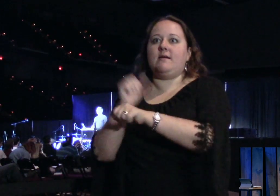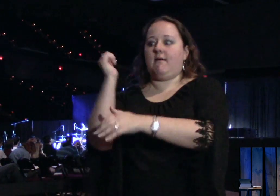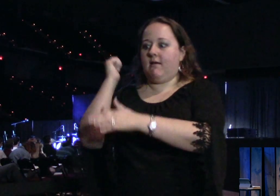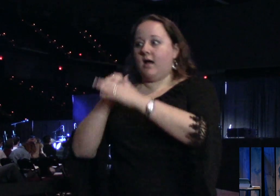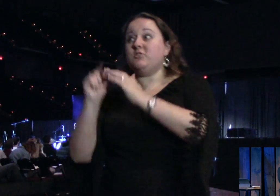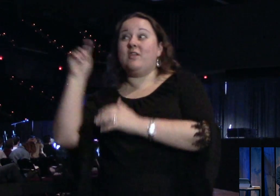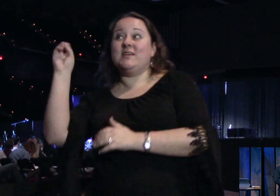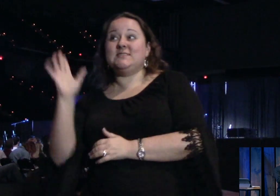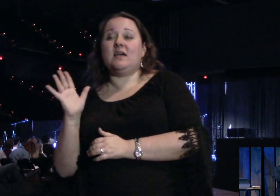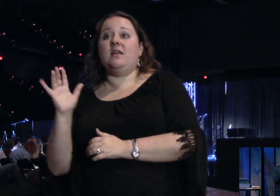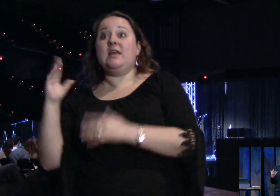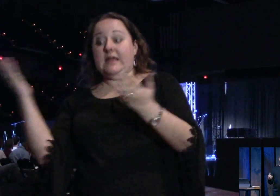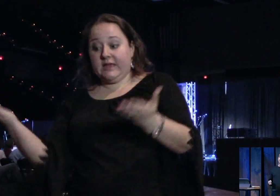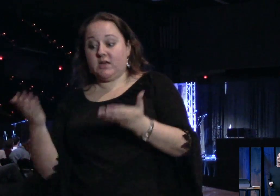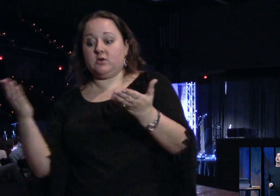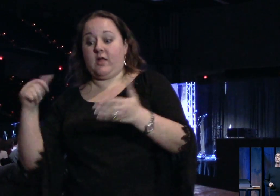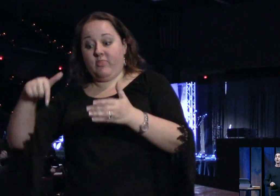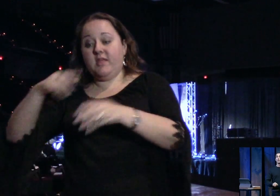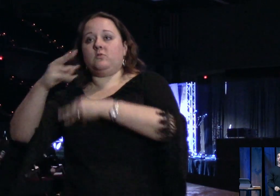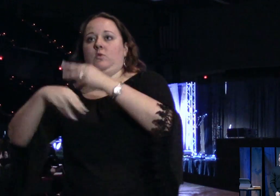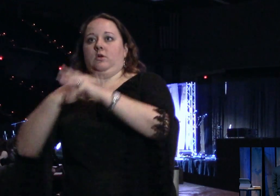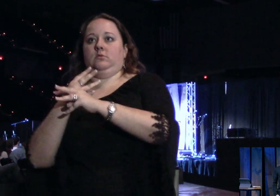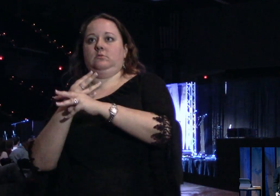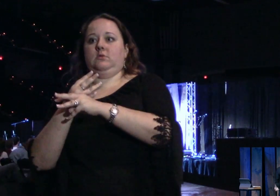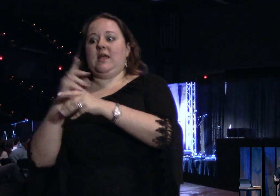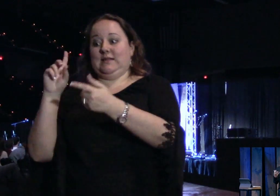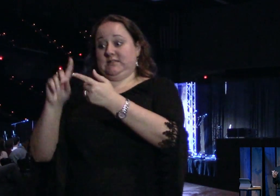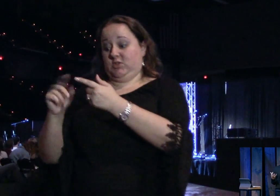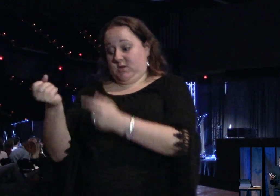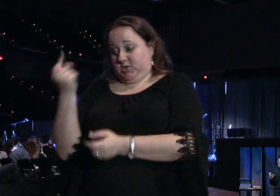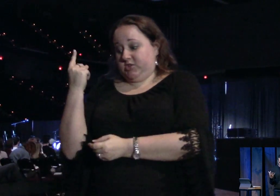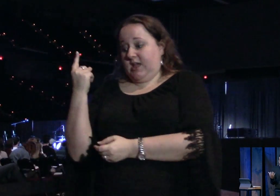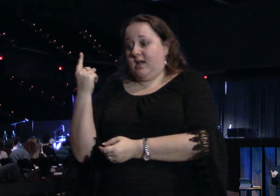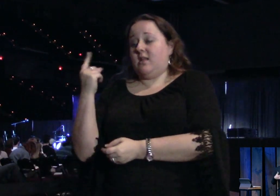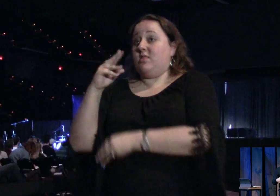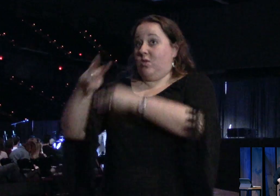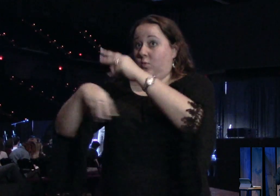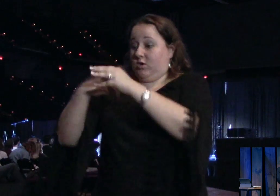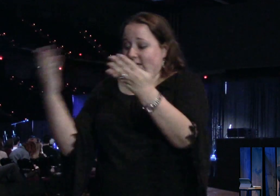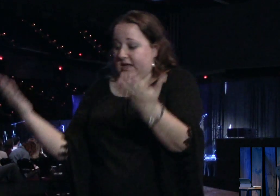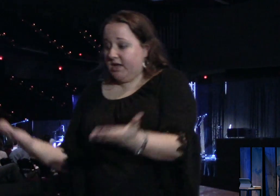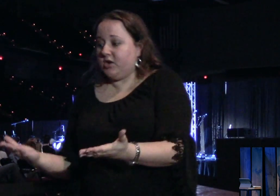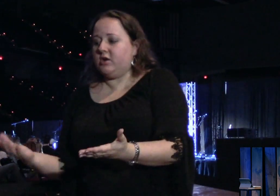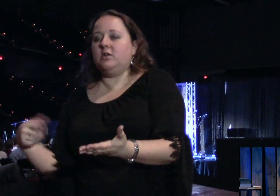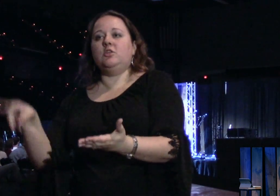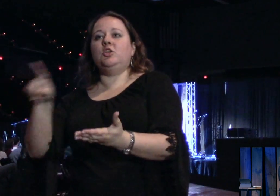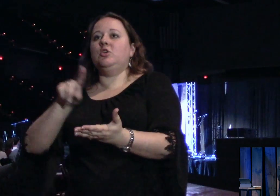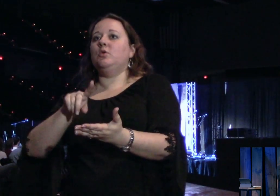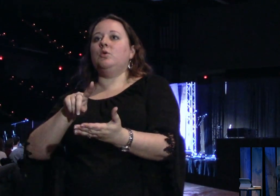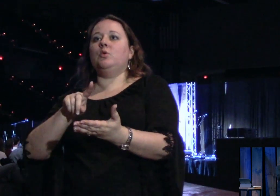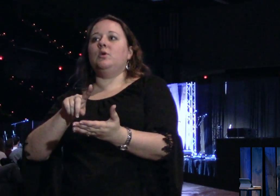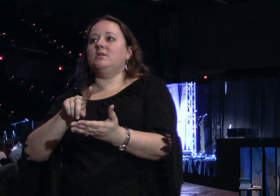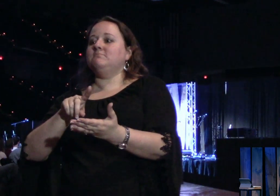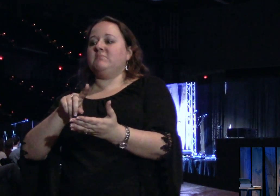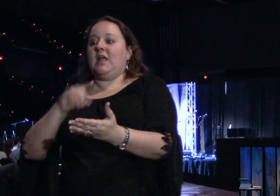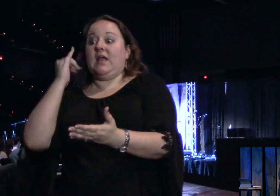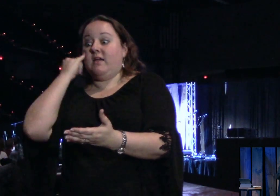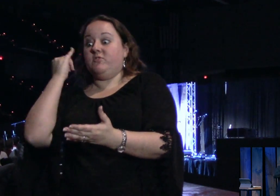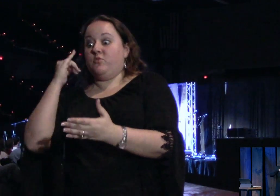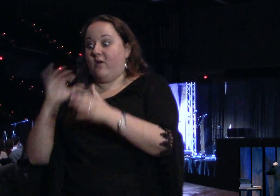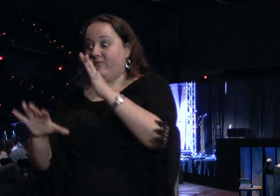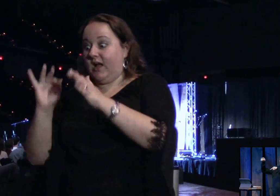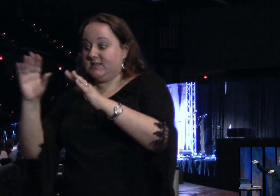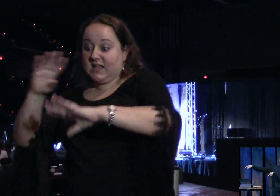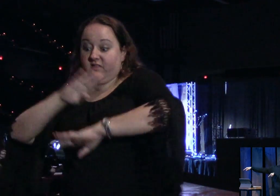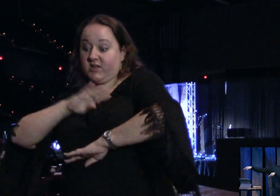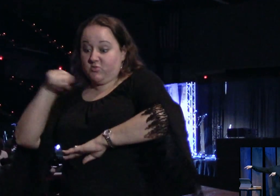is under the sun. That's our default mode. And until you see life under the sun for what it truly is, you will never bother